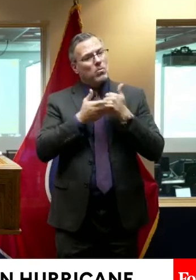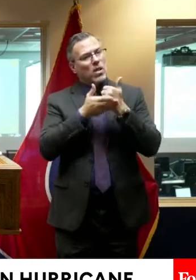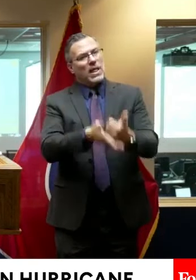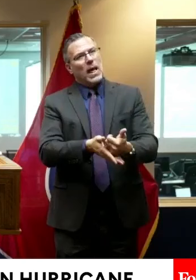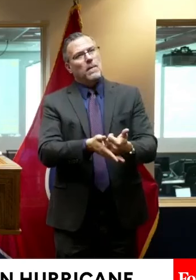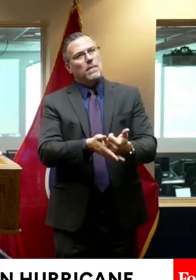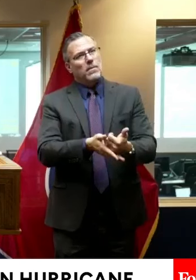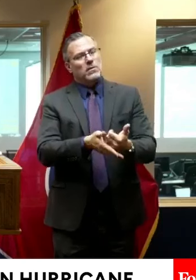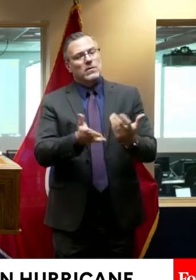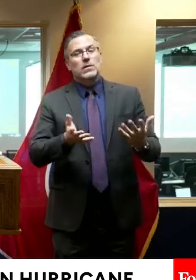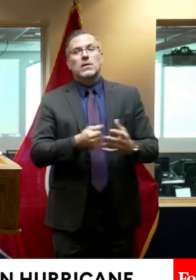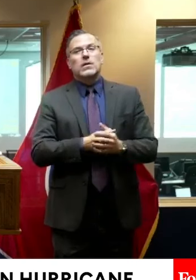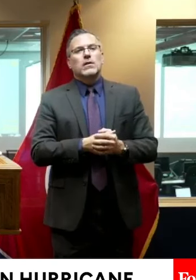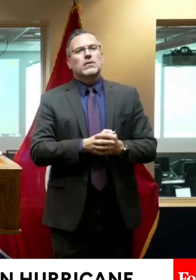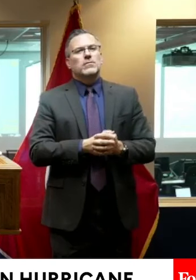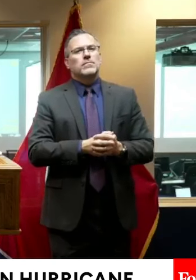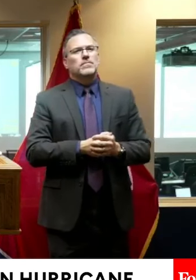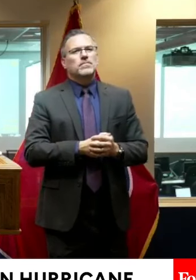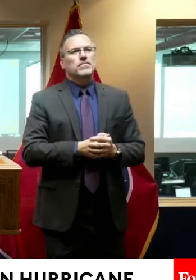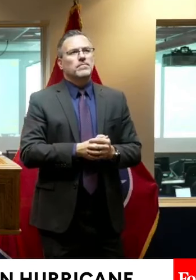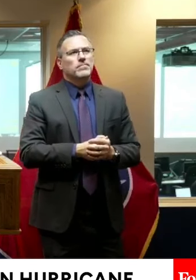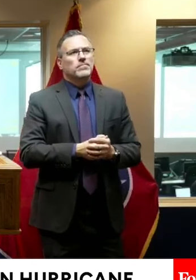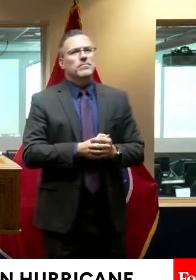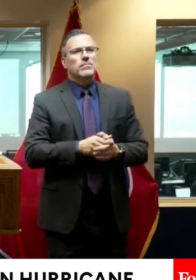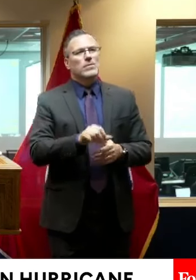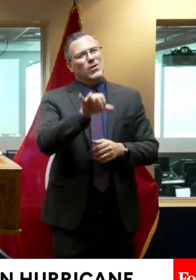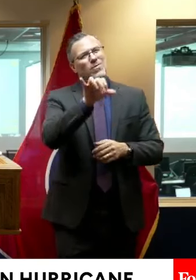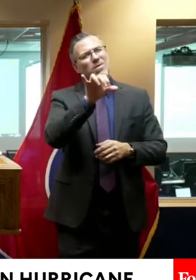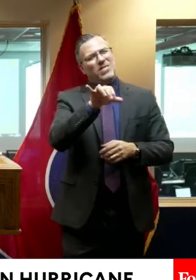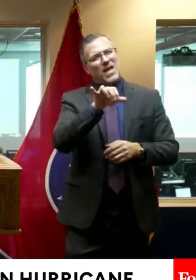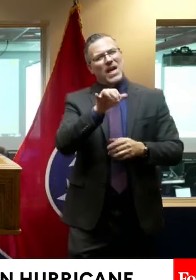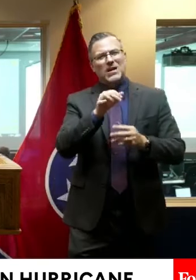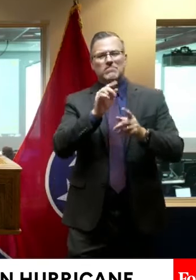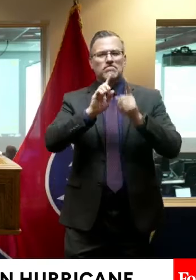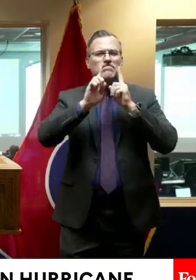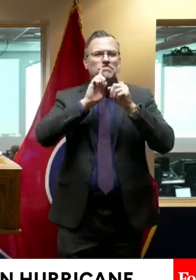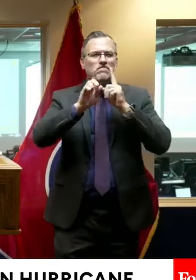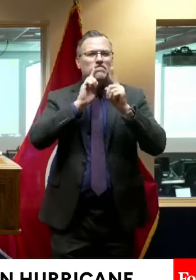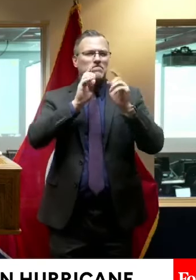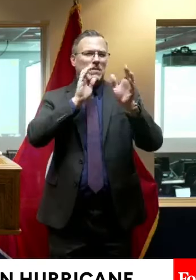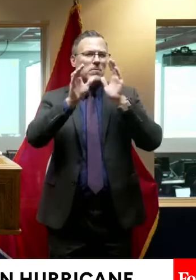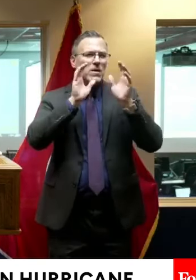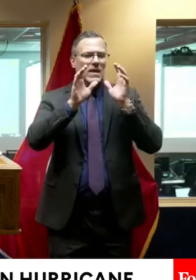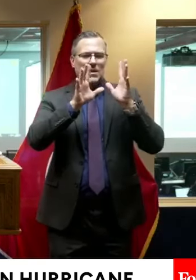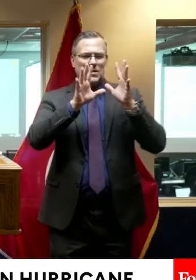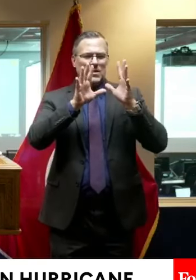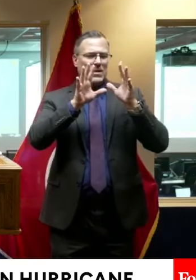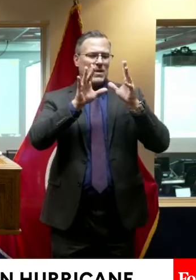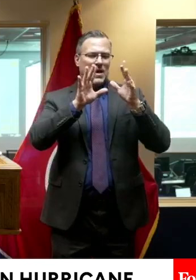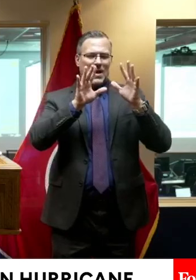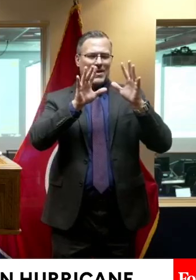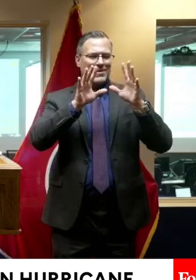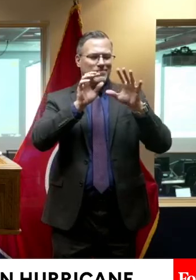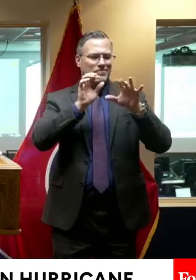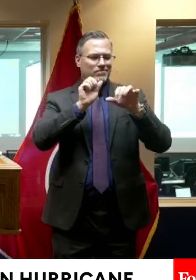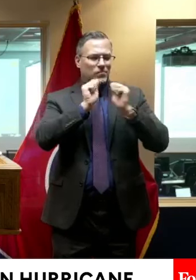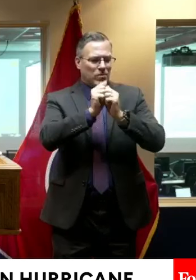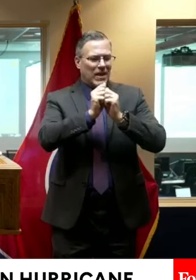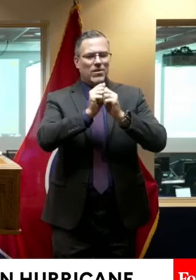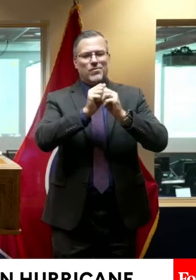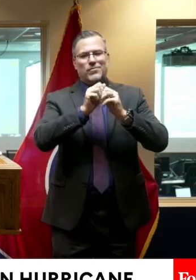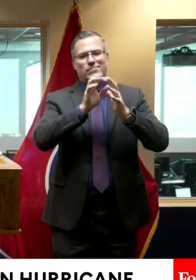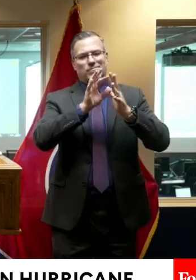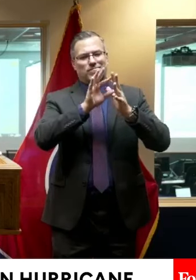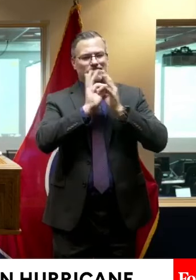So it's the kind of cooperation, collaboration, efficient and